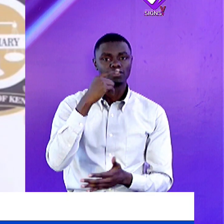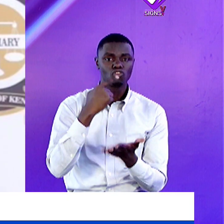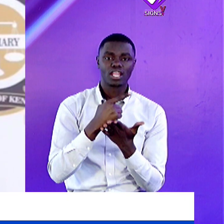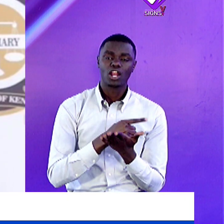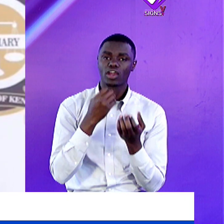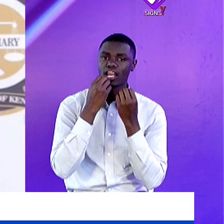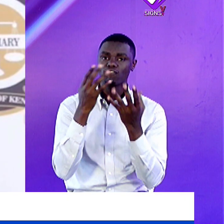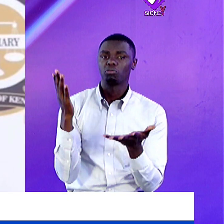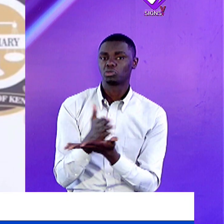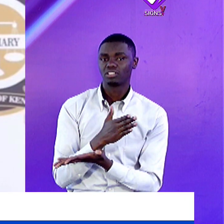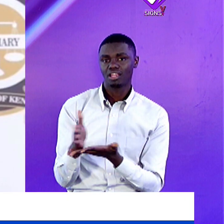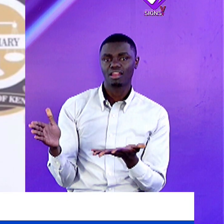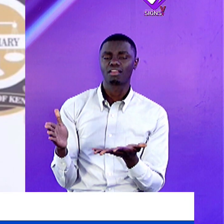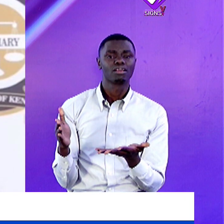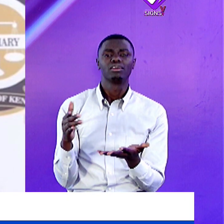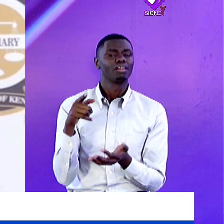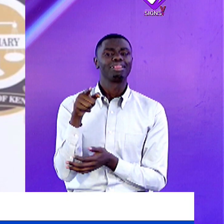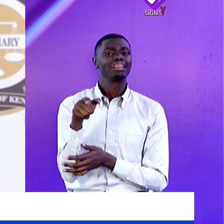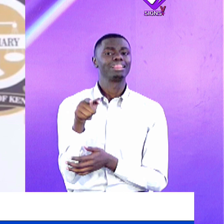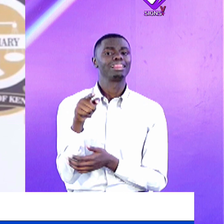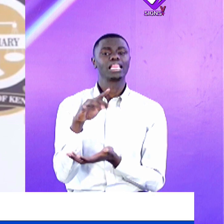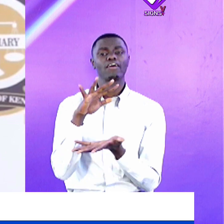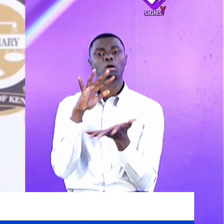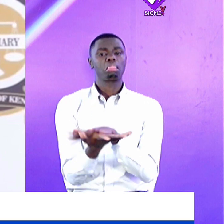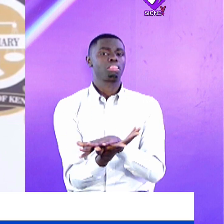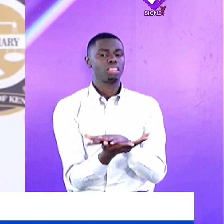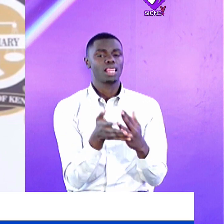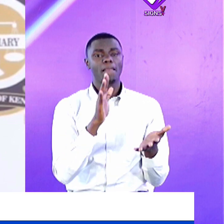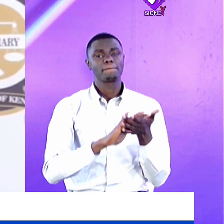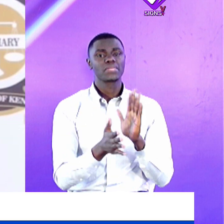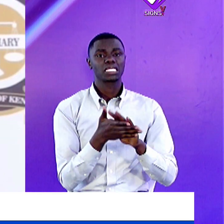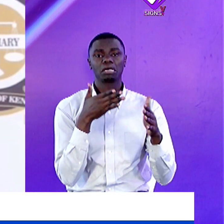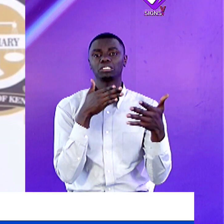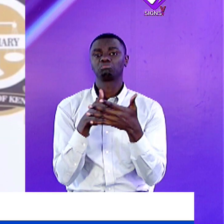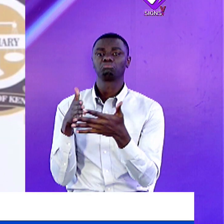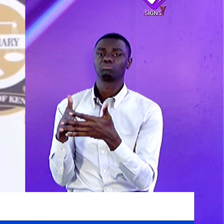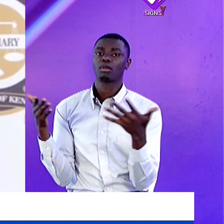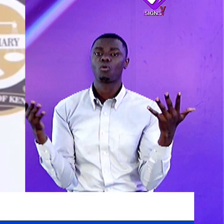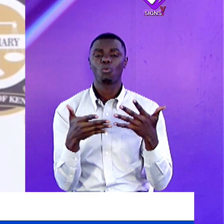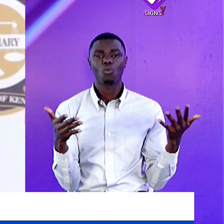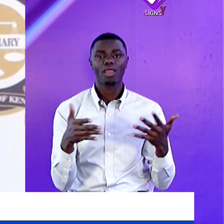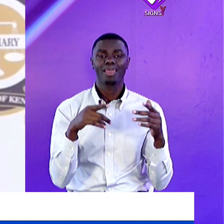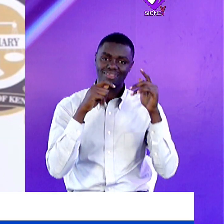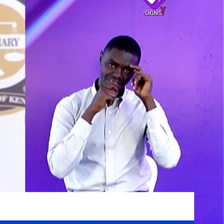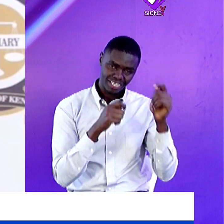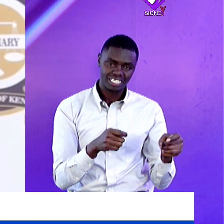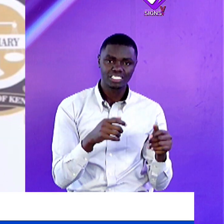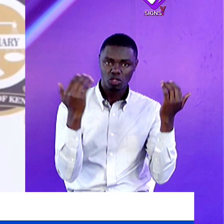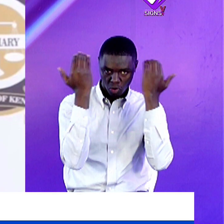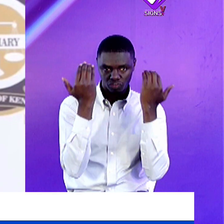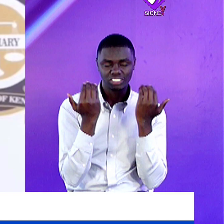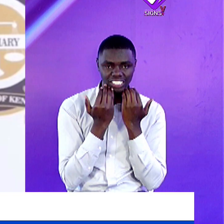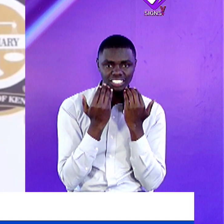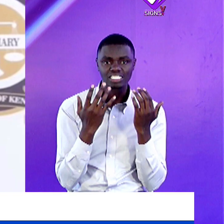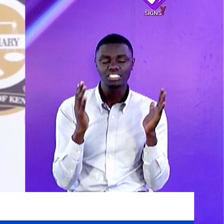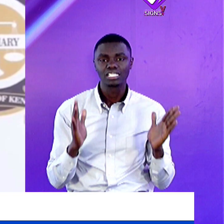information sharing, have unfortunately become arenas where the dignity of judges and